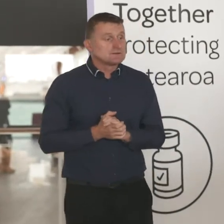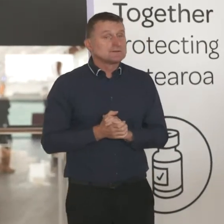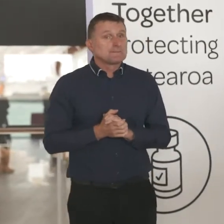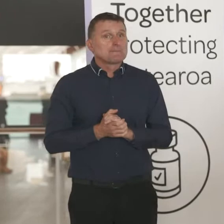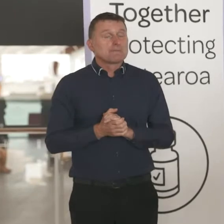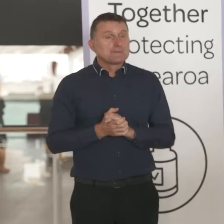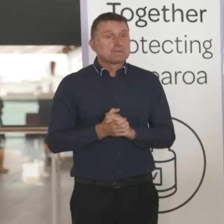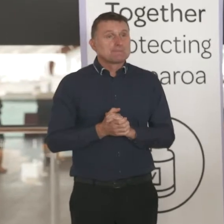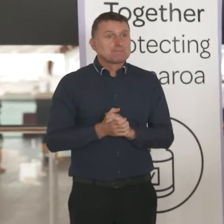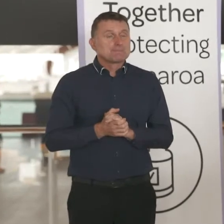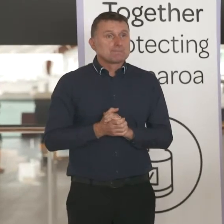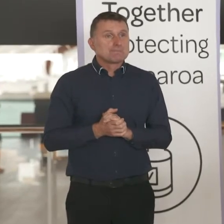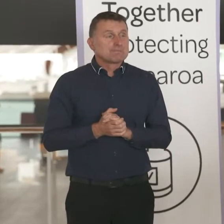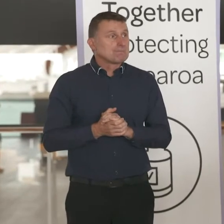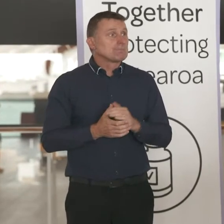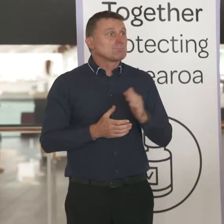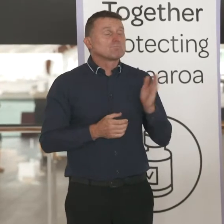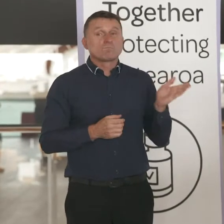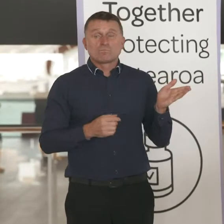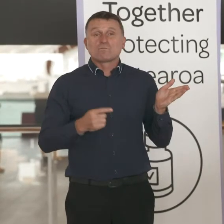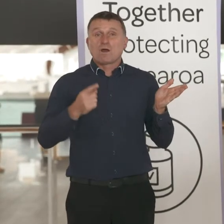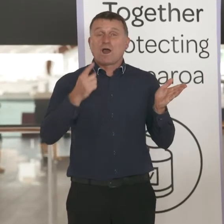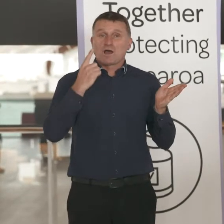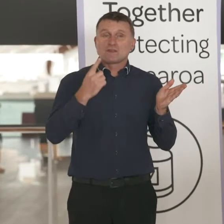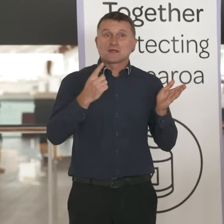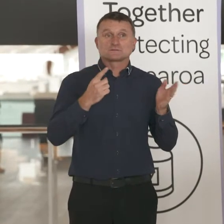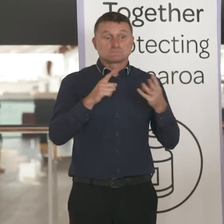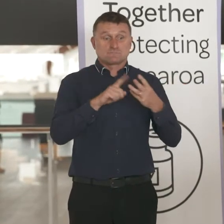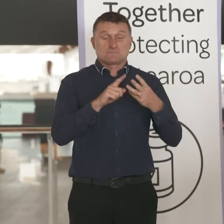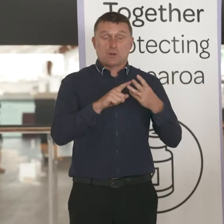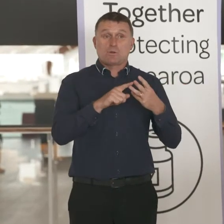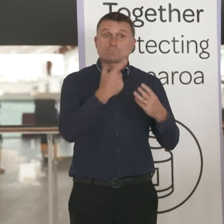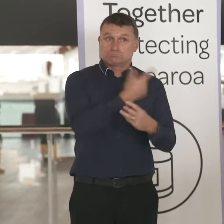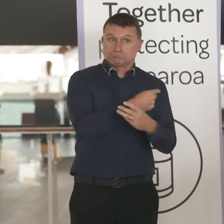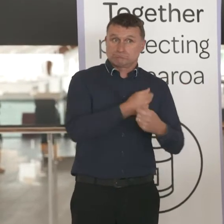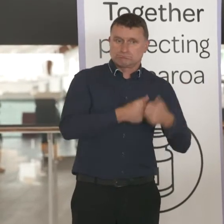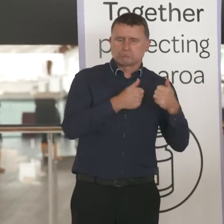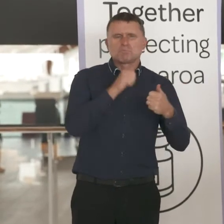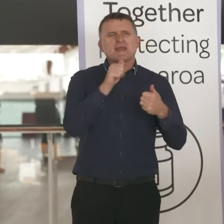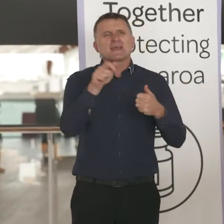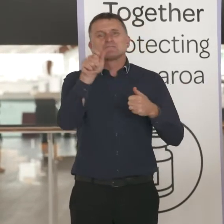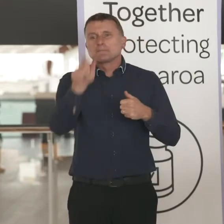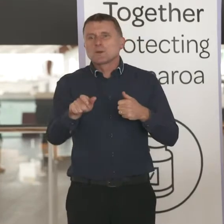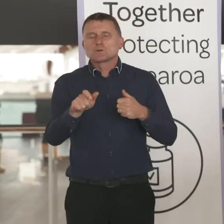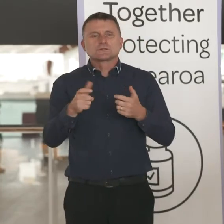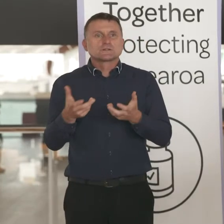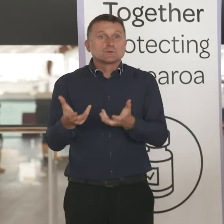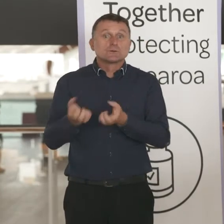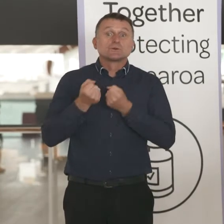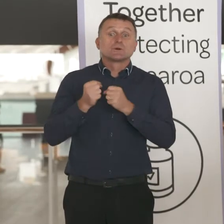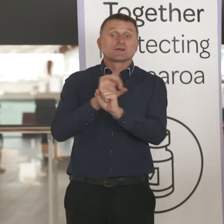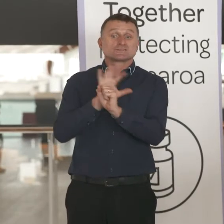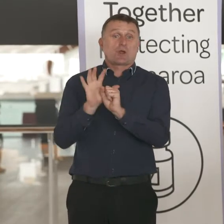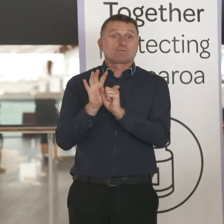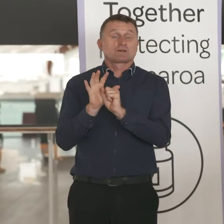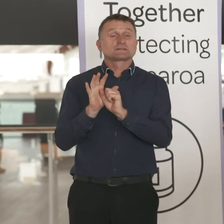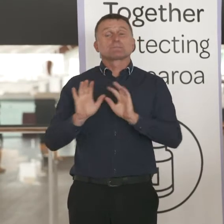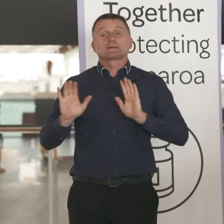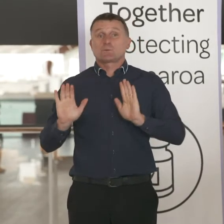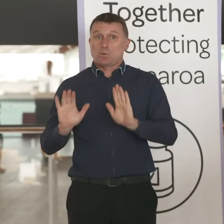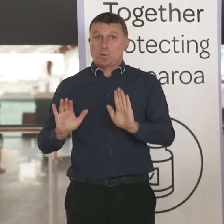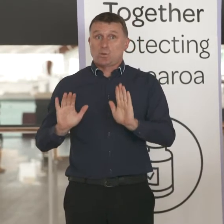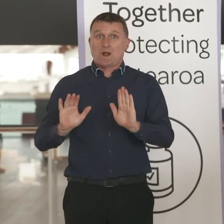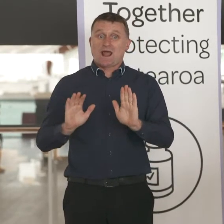Yeah, I think that's very likely, but given the sheer number of infections that we've got, and I think